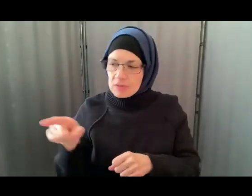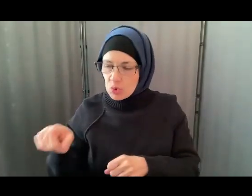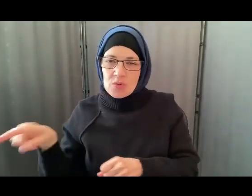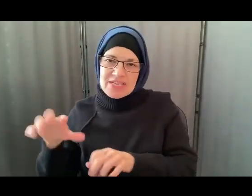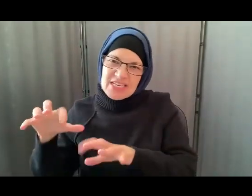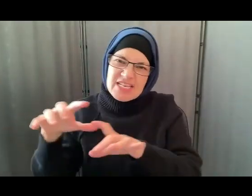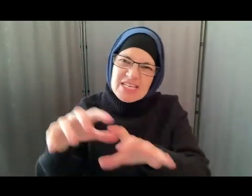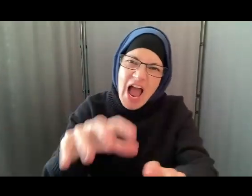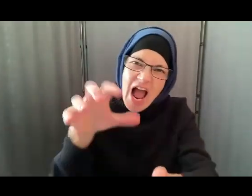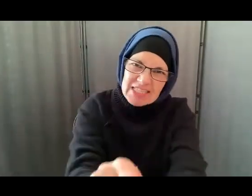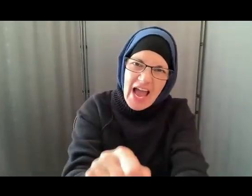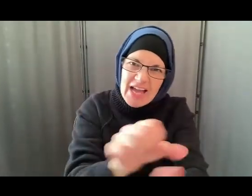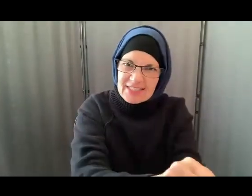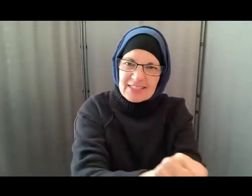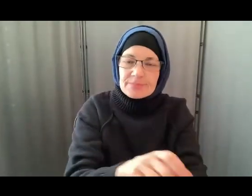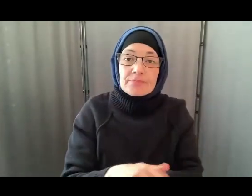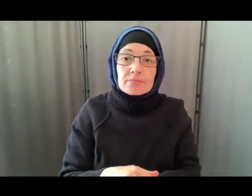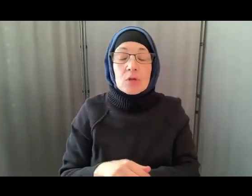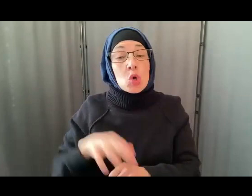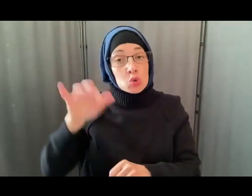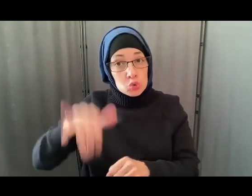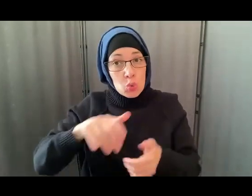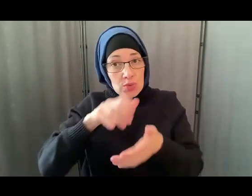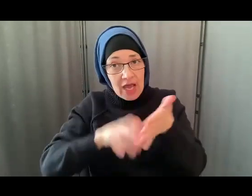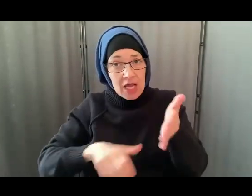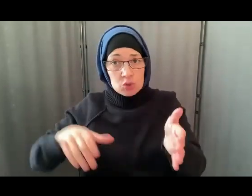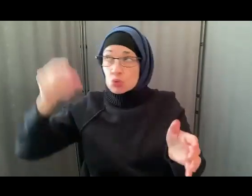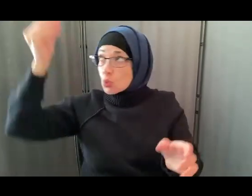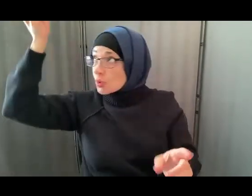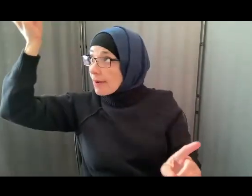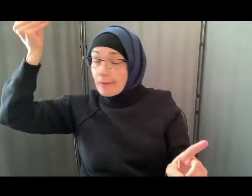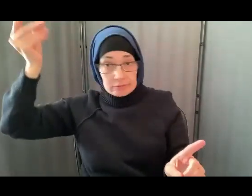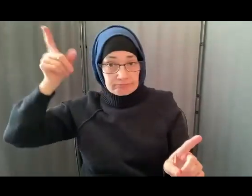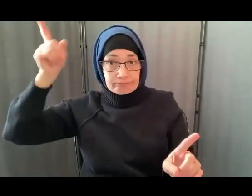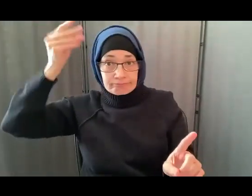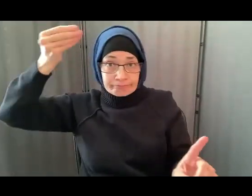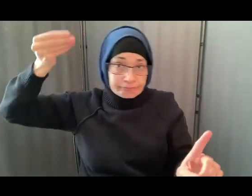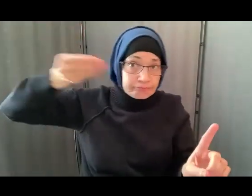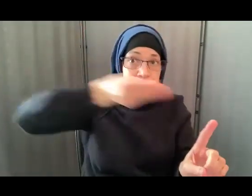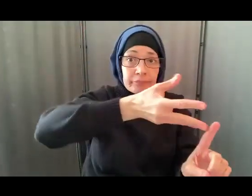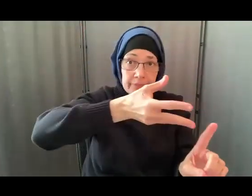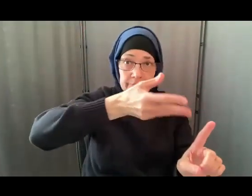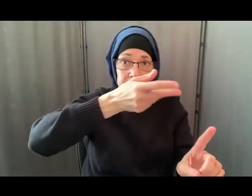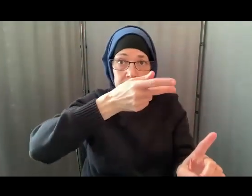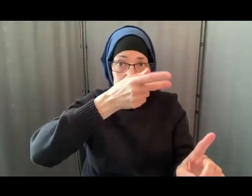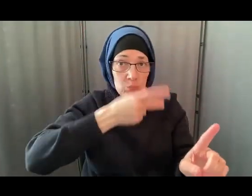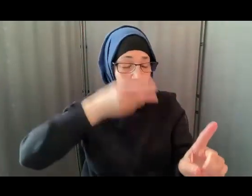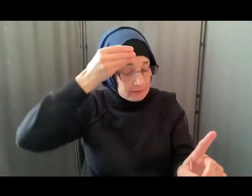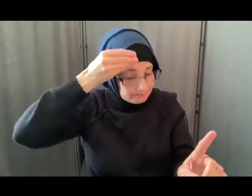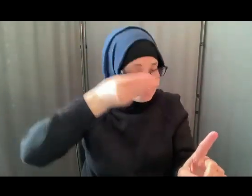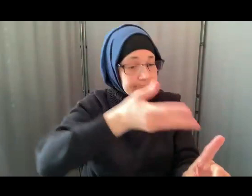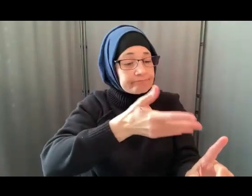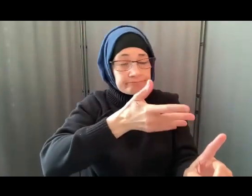And it came down to give the Prophet the good news that Allah subhanahu wa